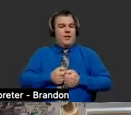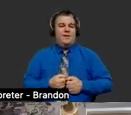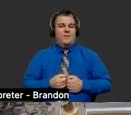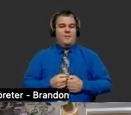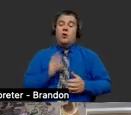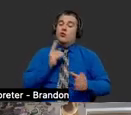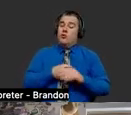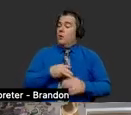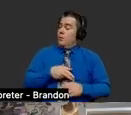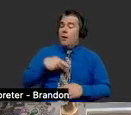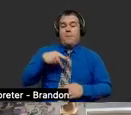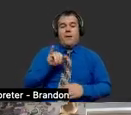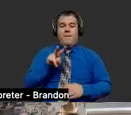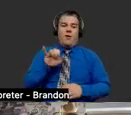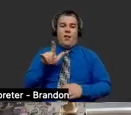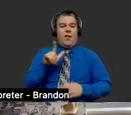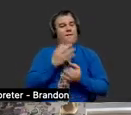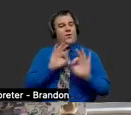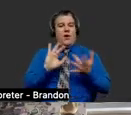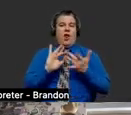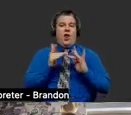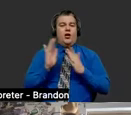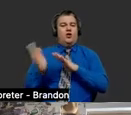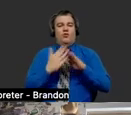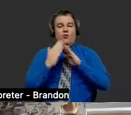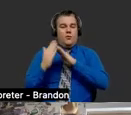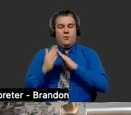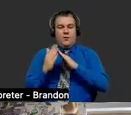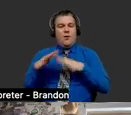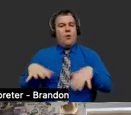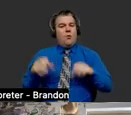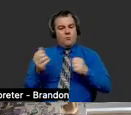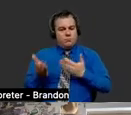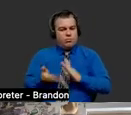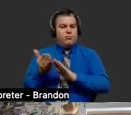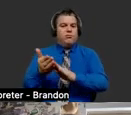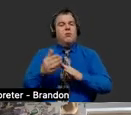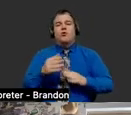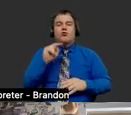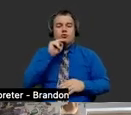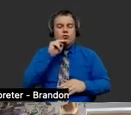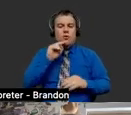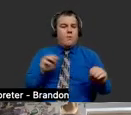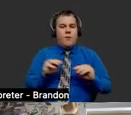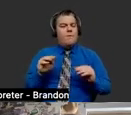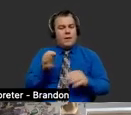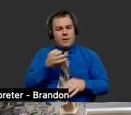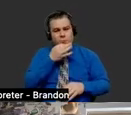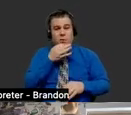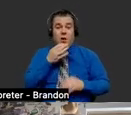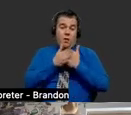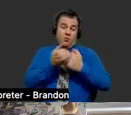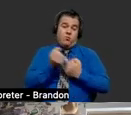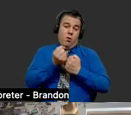Plexus Pivotal, a free online community hosted by nutrition and movement experts that offers support after your reset with